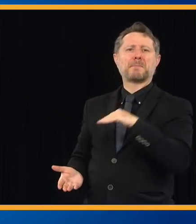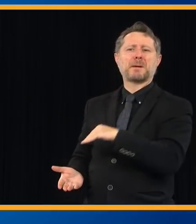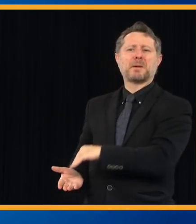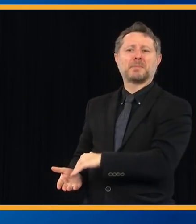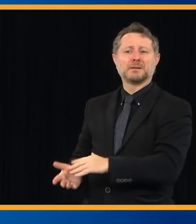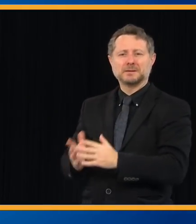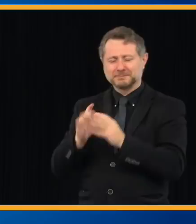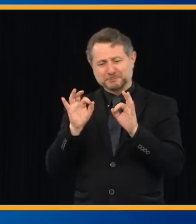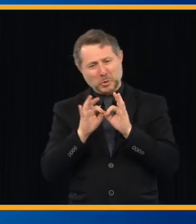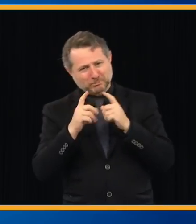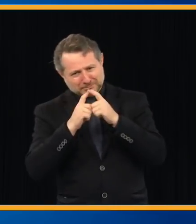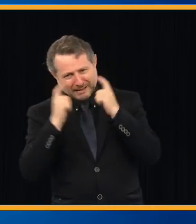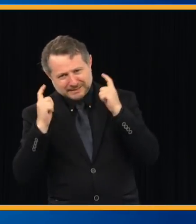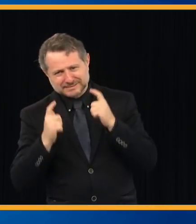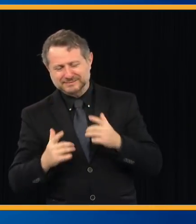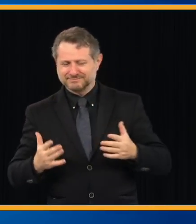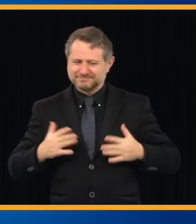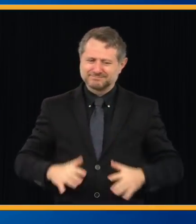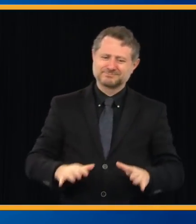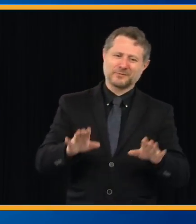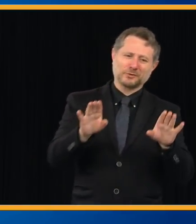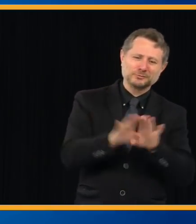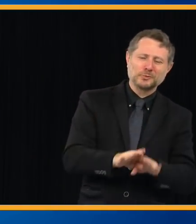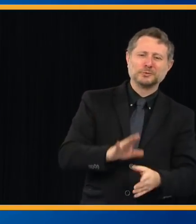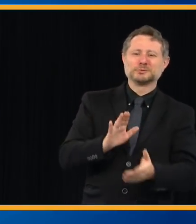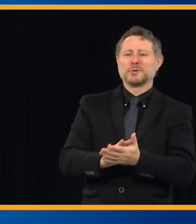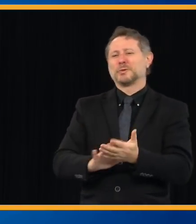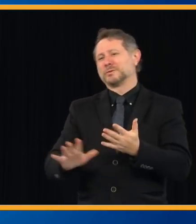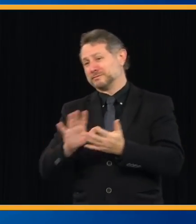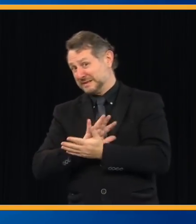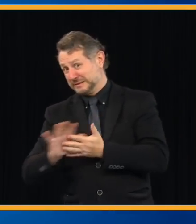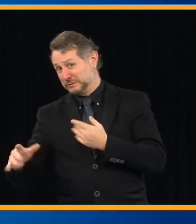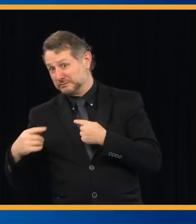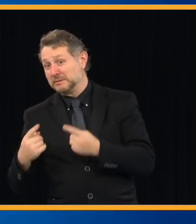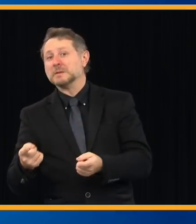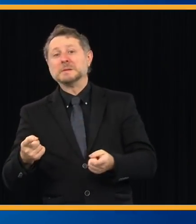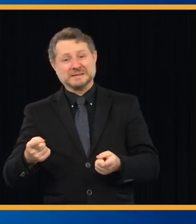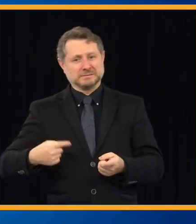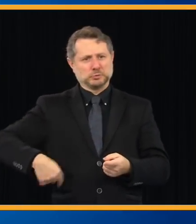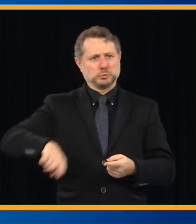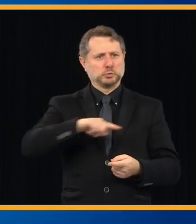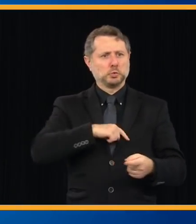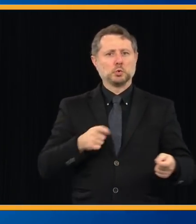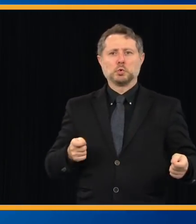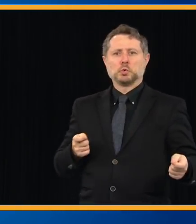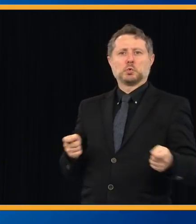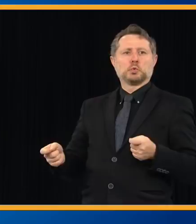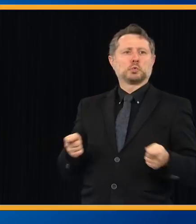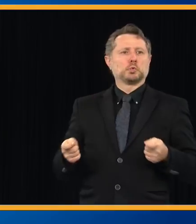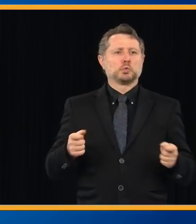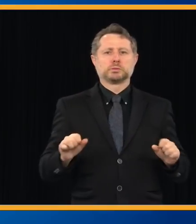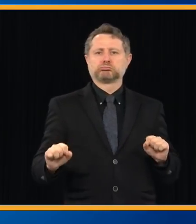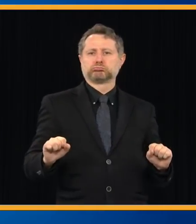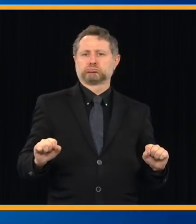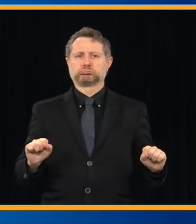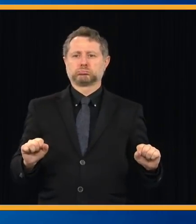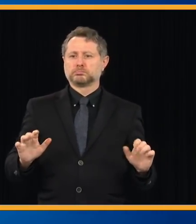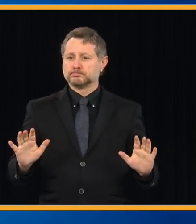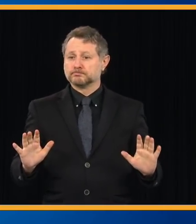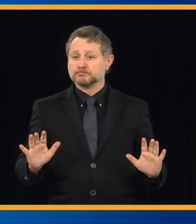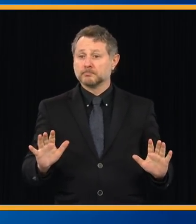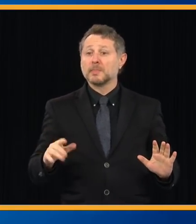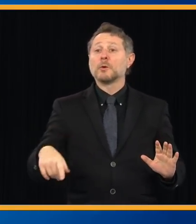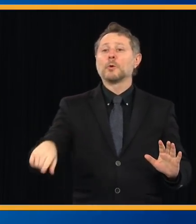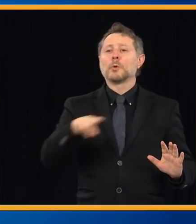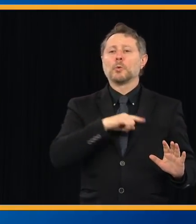masks, the close downs, the precautions. We turn that curve, no one else. And we are going to determine what that